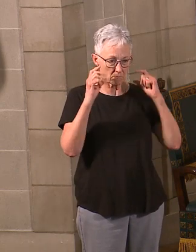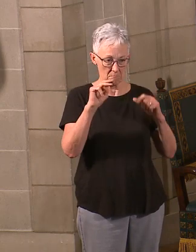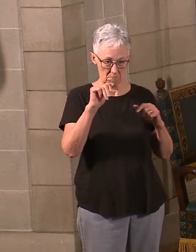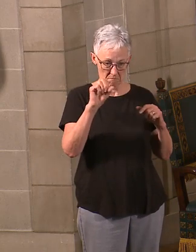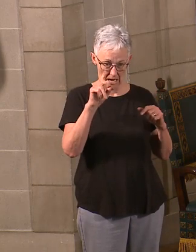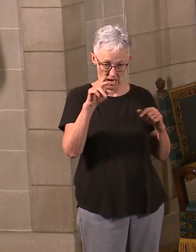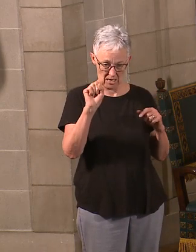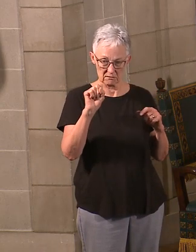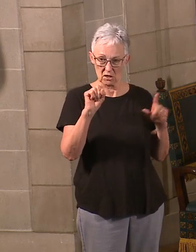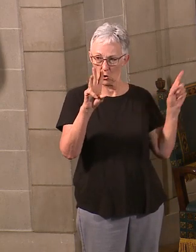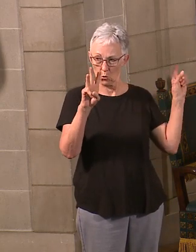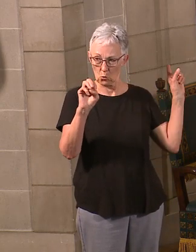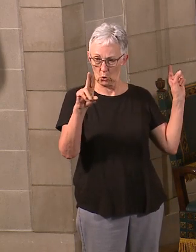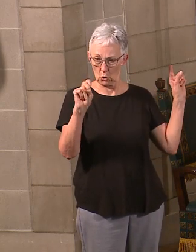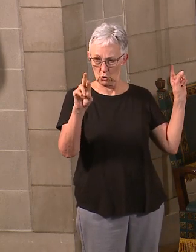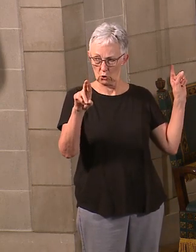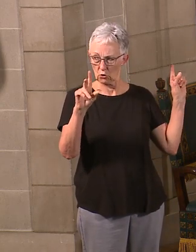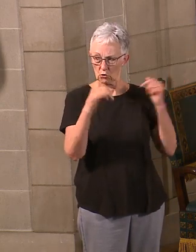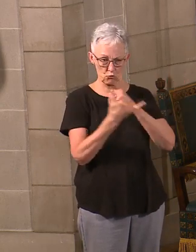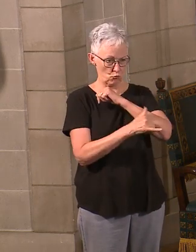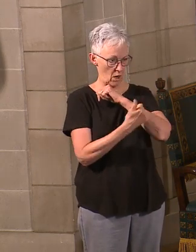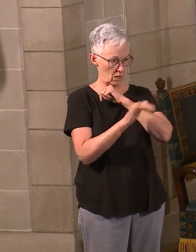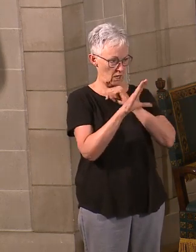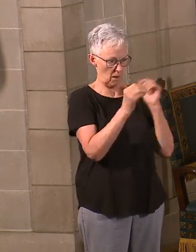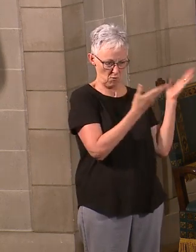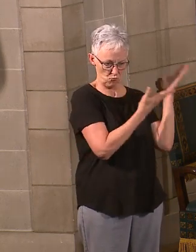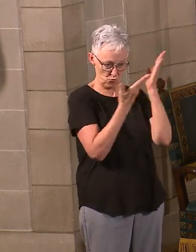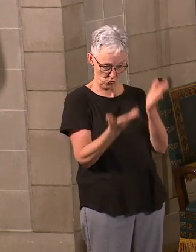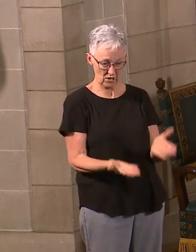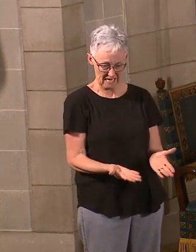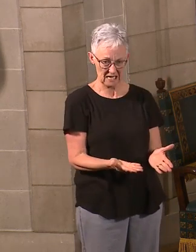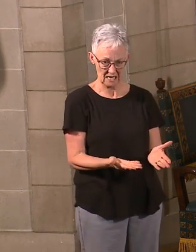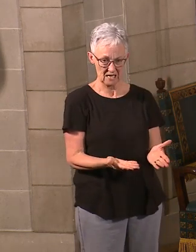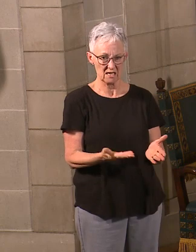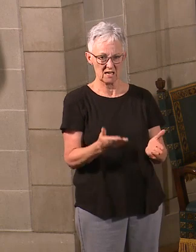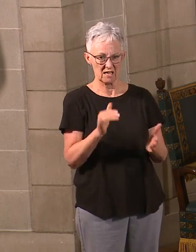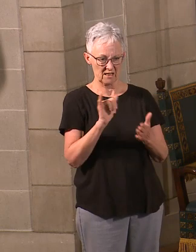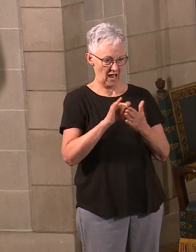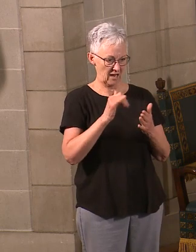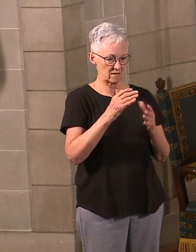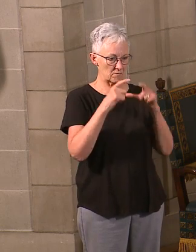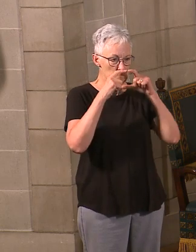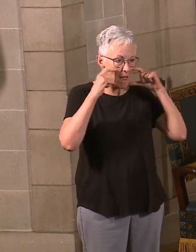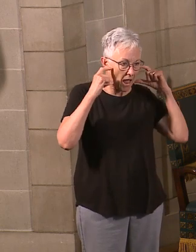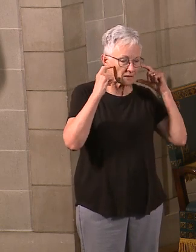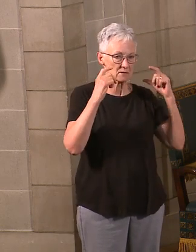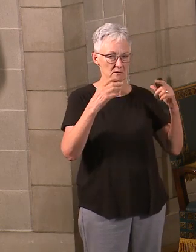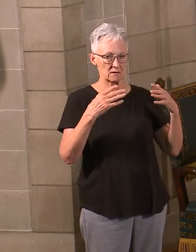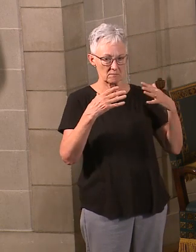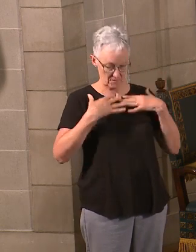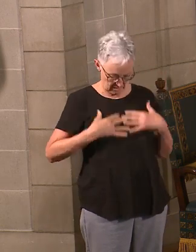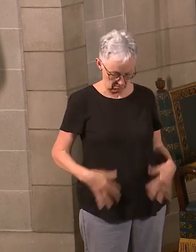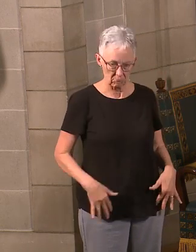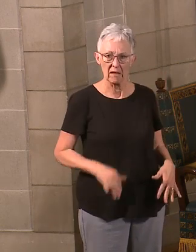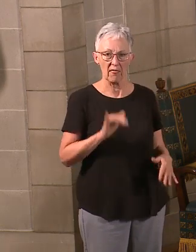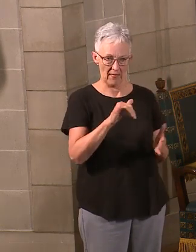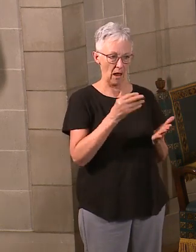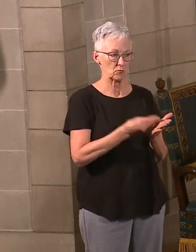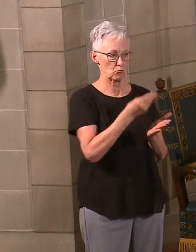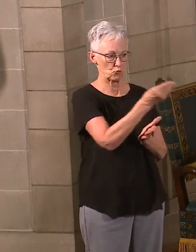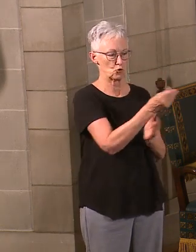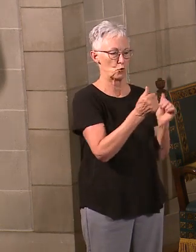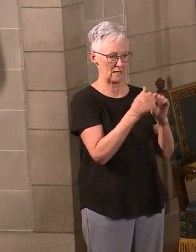delivering 500,000 gloves last week, or today delivering 97,000 N95 masks, those were purchased with state